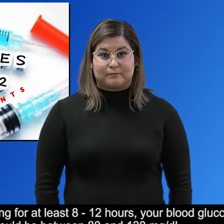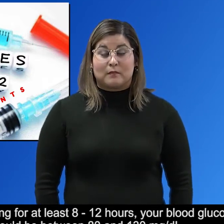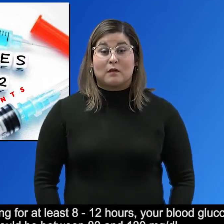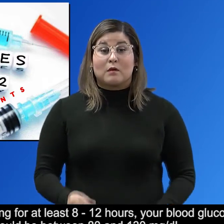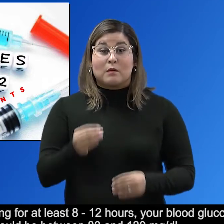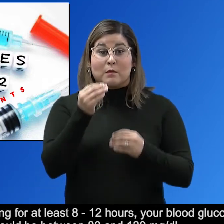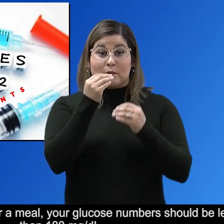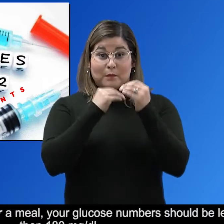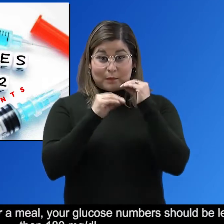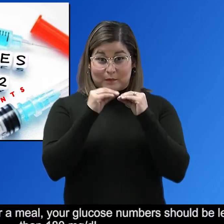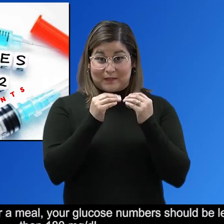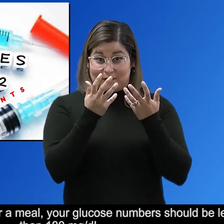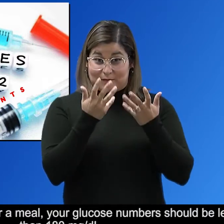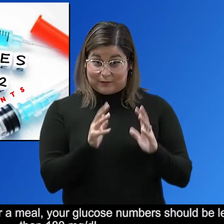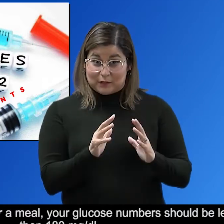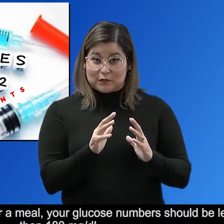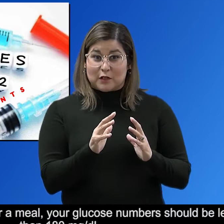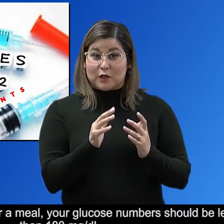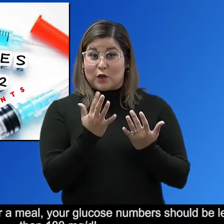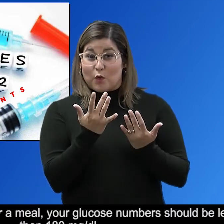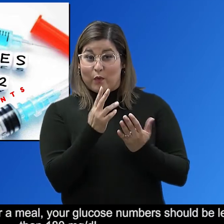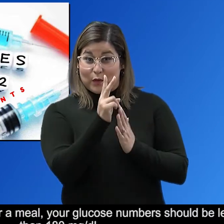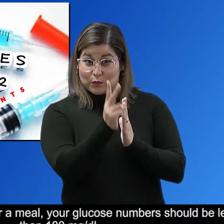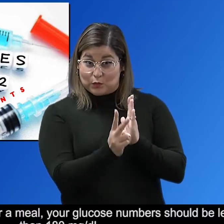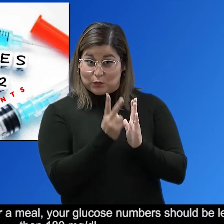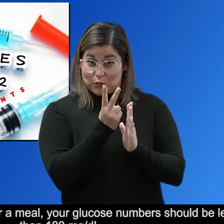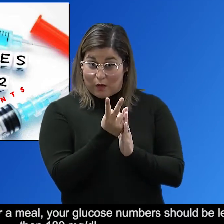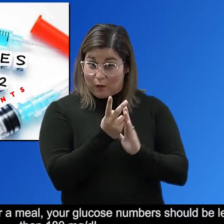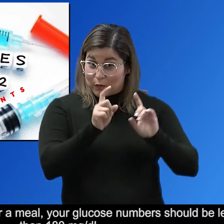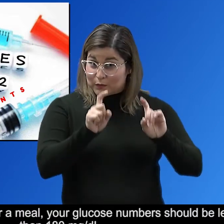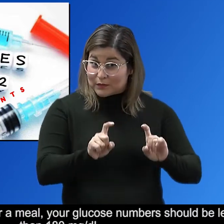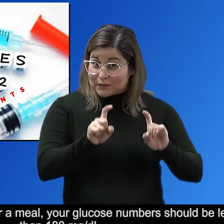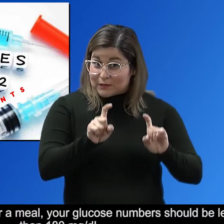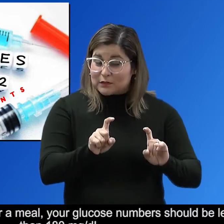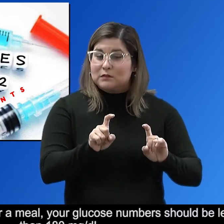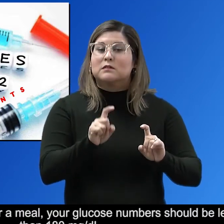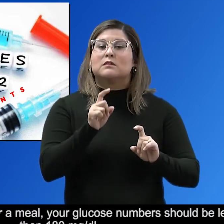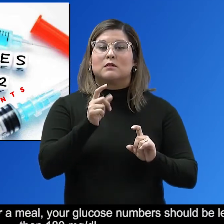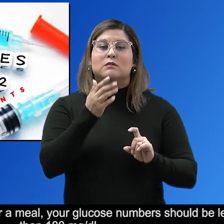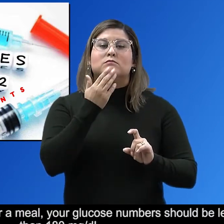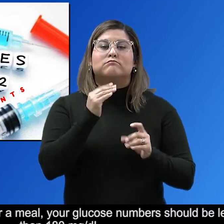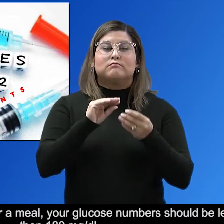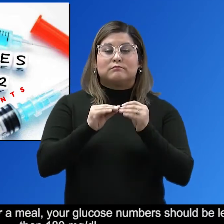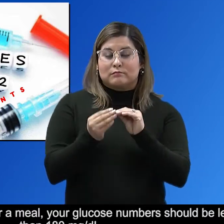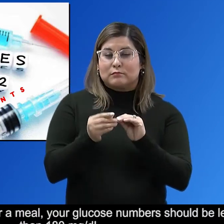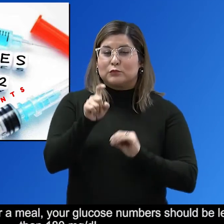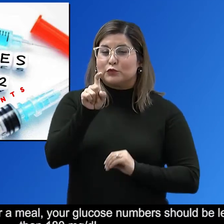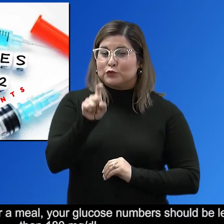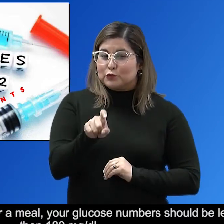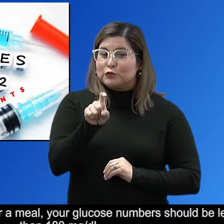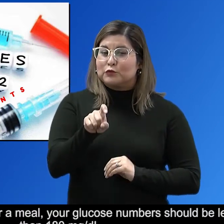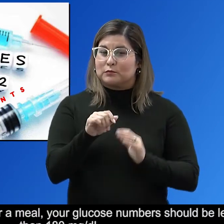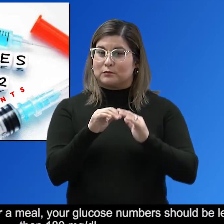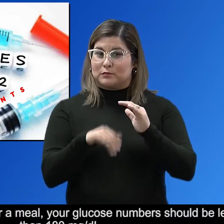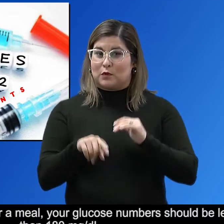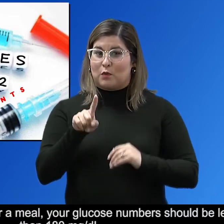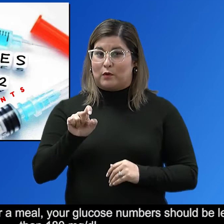When tested 2 hours after a meal, your glucose numbers should be less than